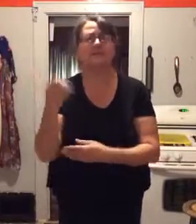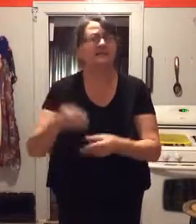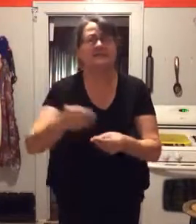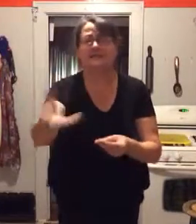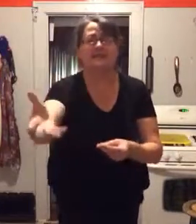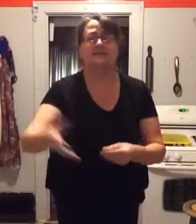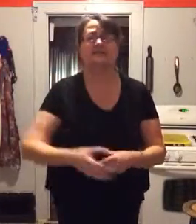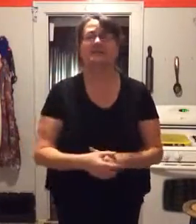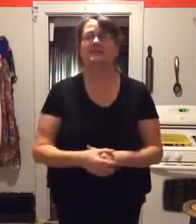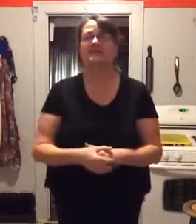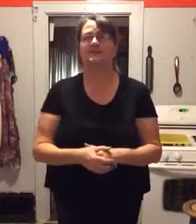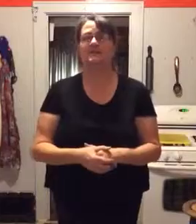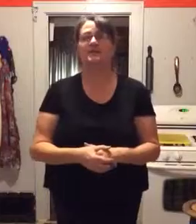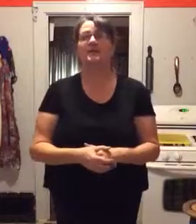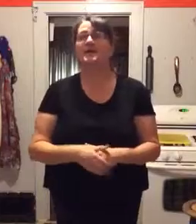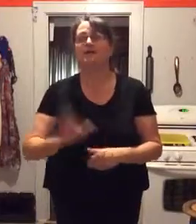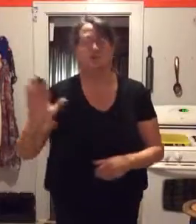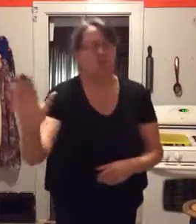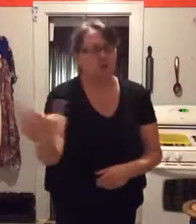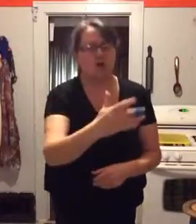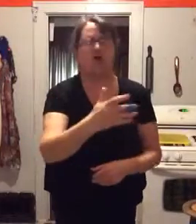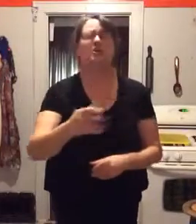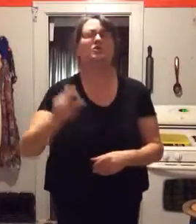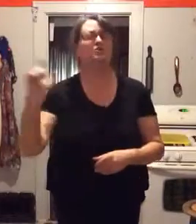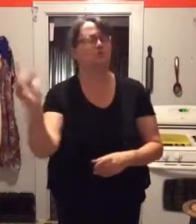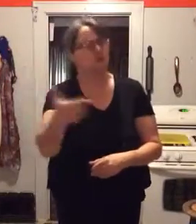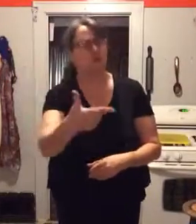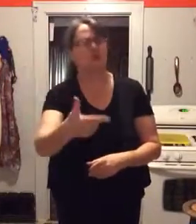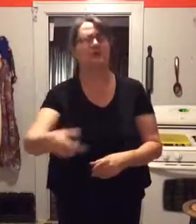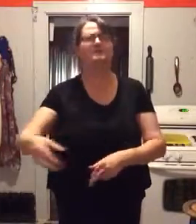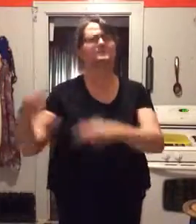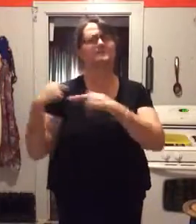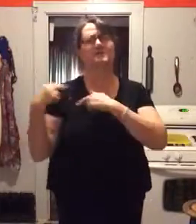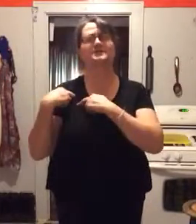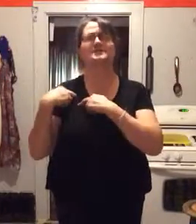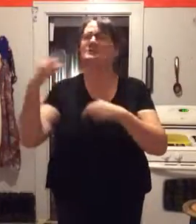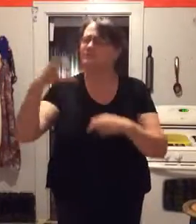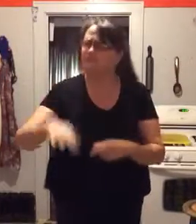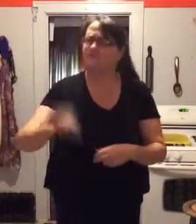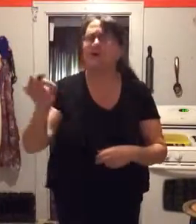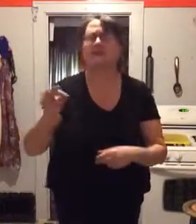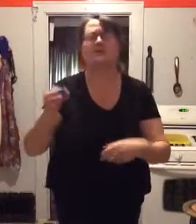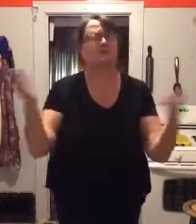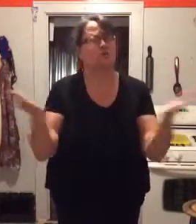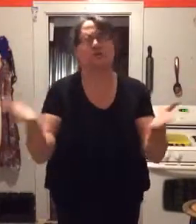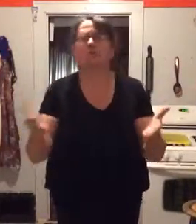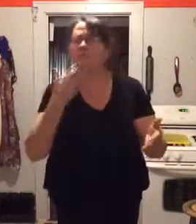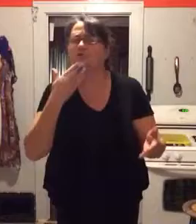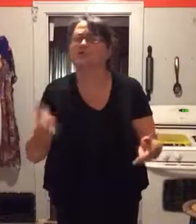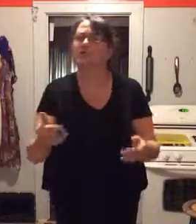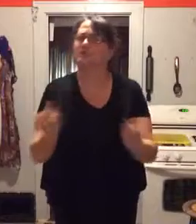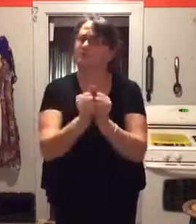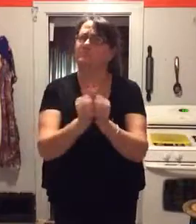what that is. That's the opportunity an education can provide. Maybe you could be a good